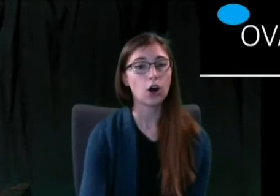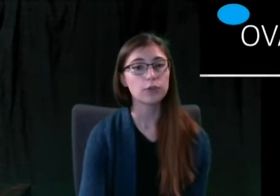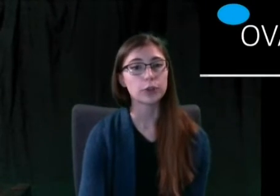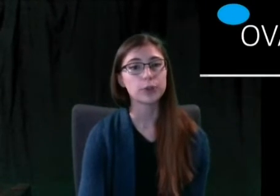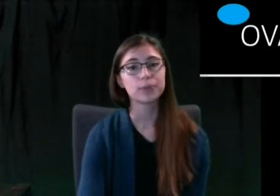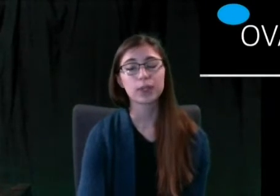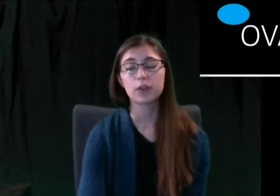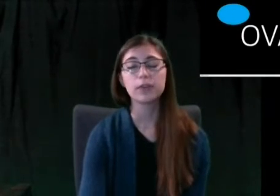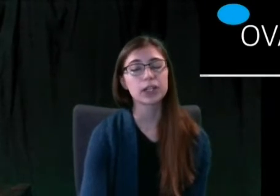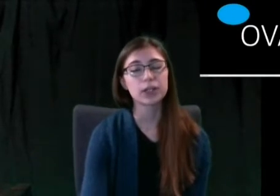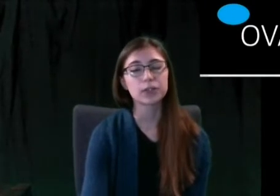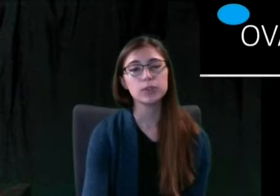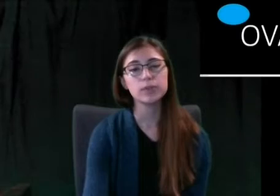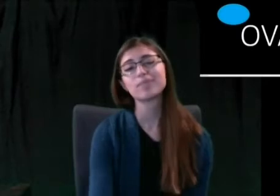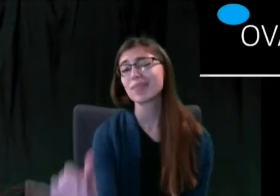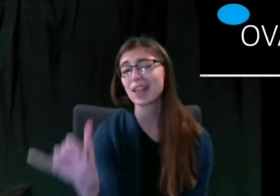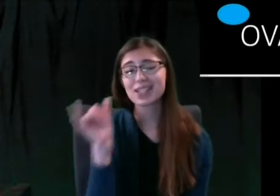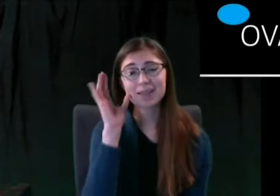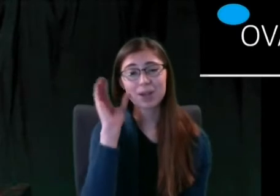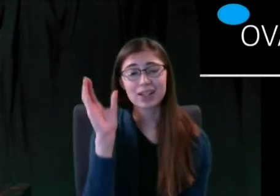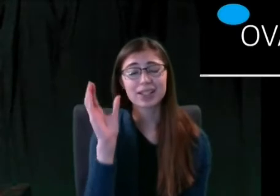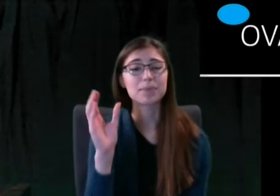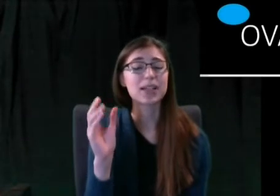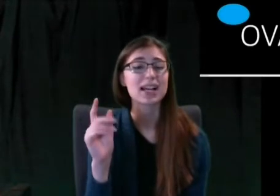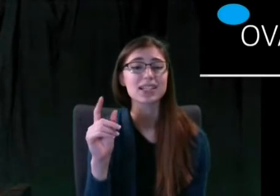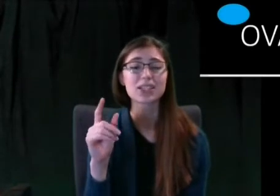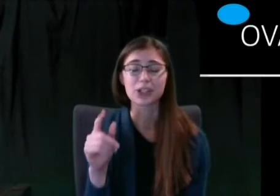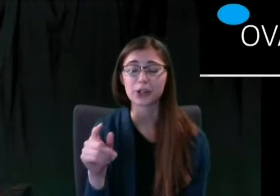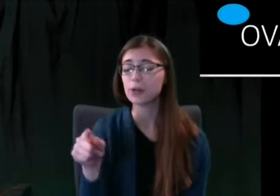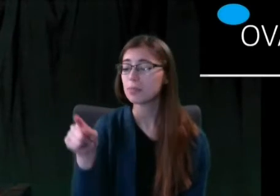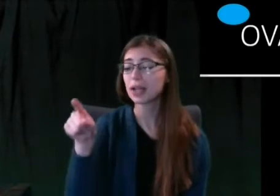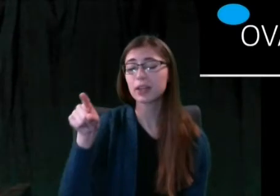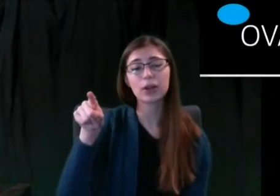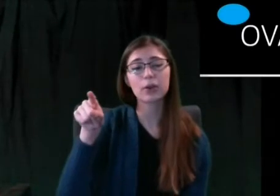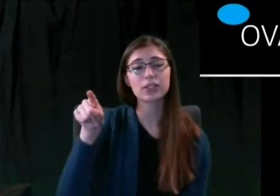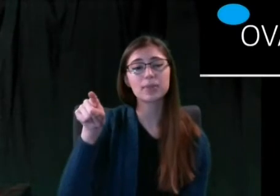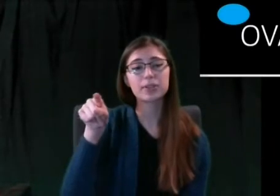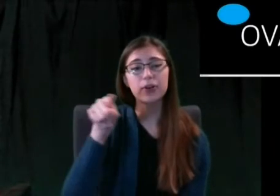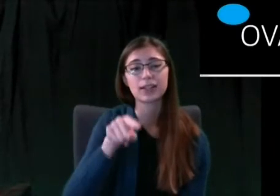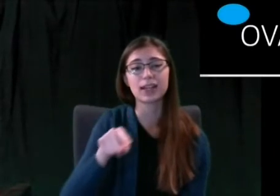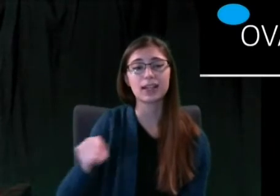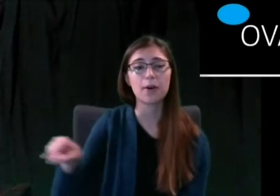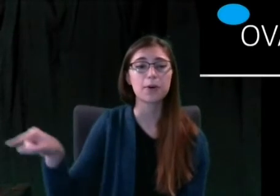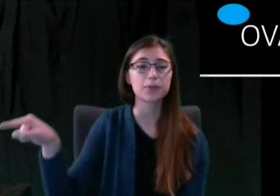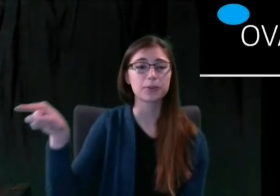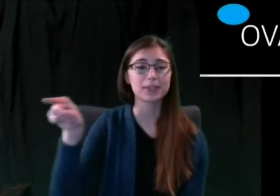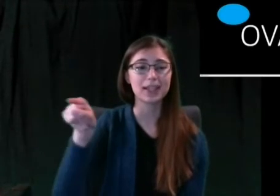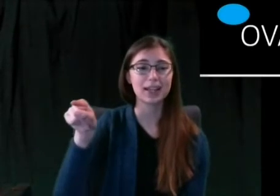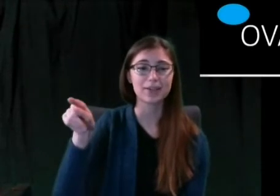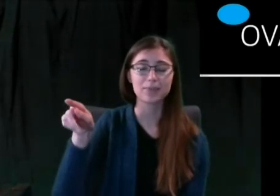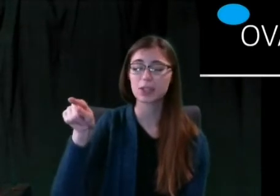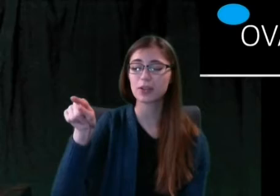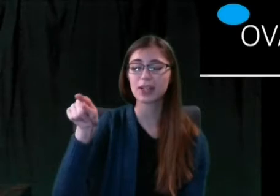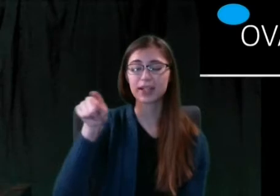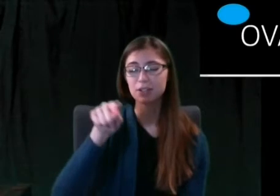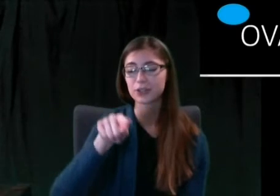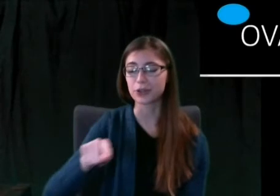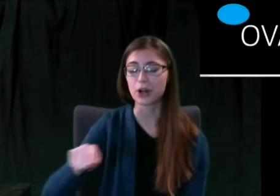Oval. For an oval, same concept as circle, but you are going to be drawing an oval in the air. So you can either draw